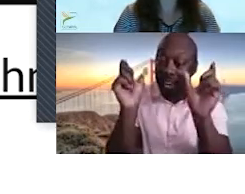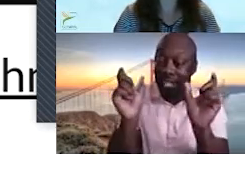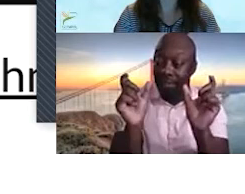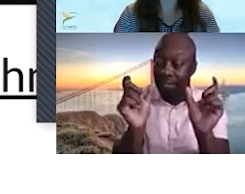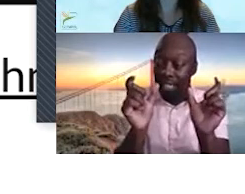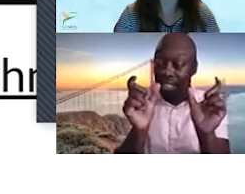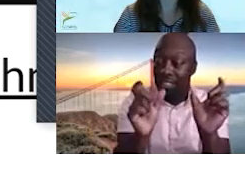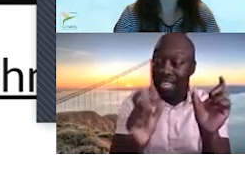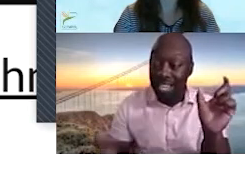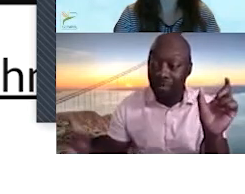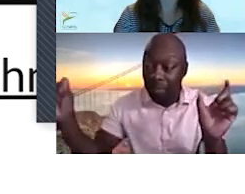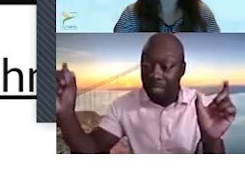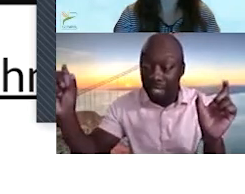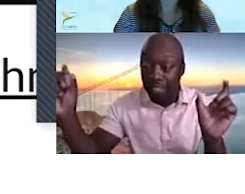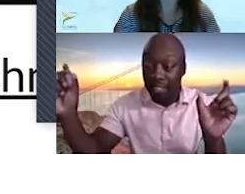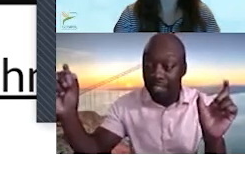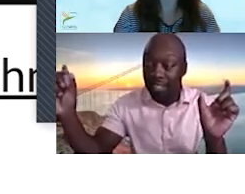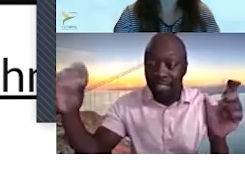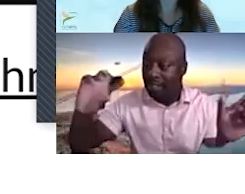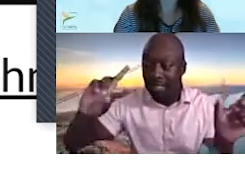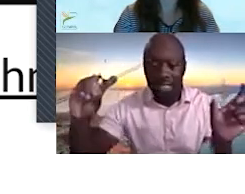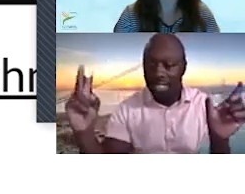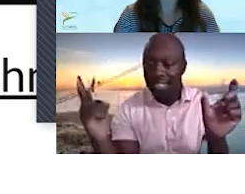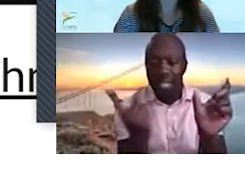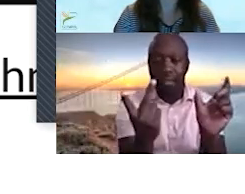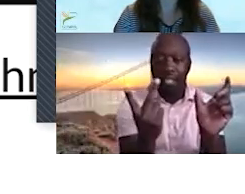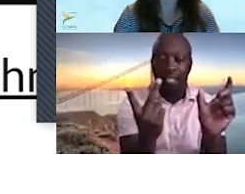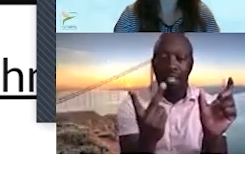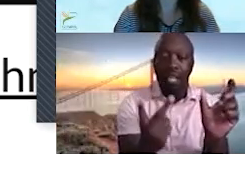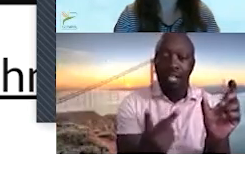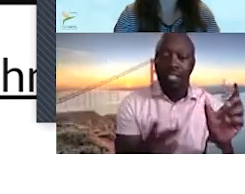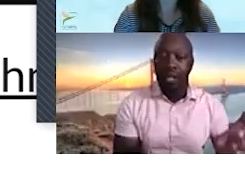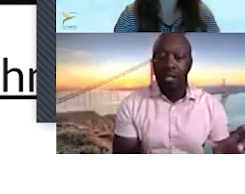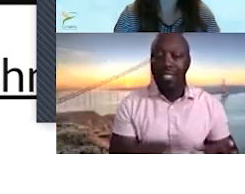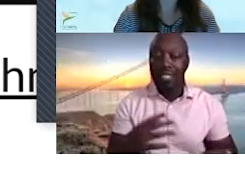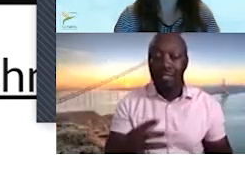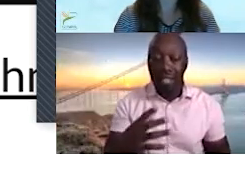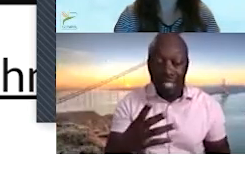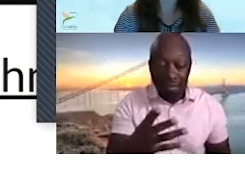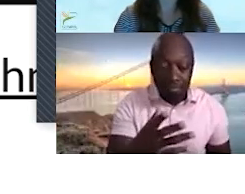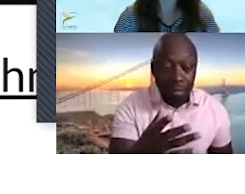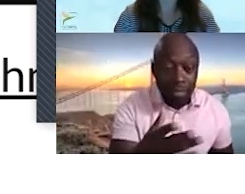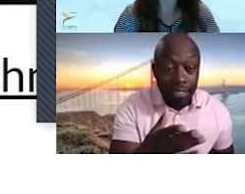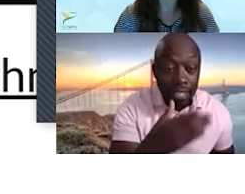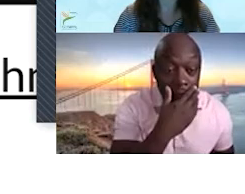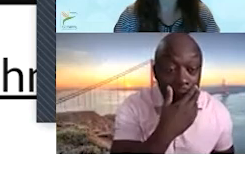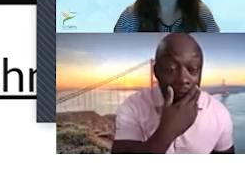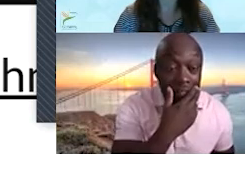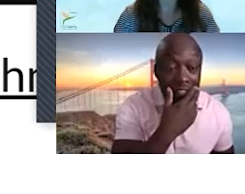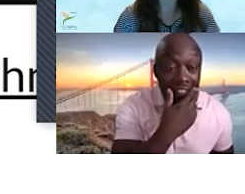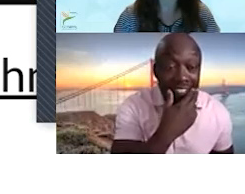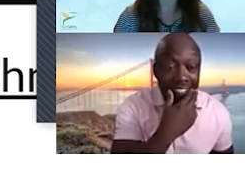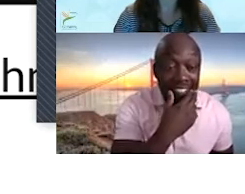already have that foundation to add baby sign. It's just like the same thing. So instead of adding baby